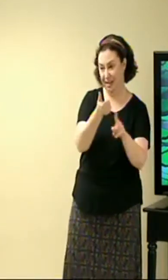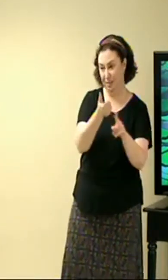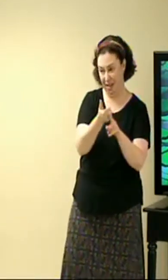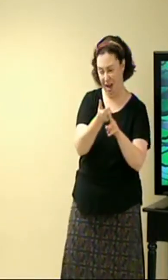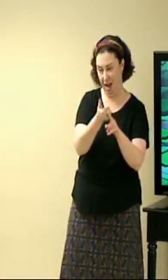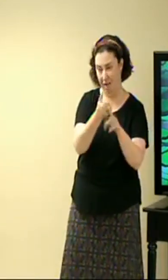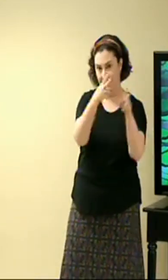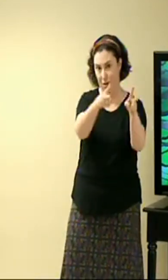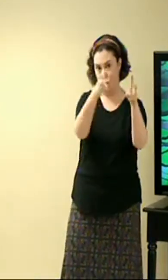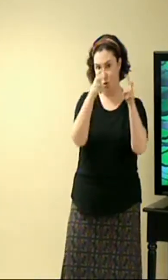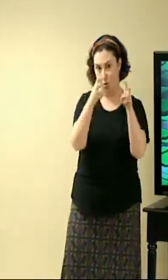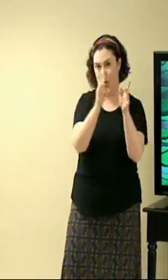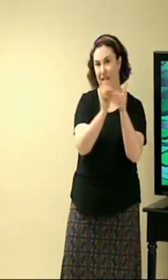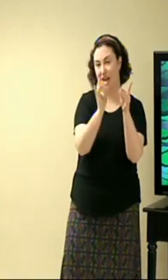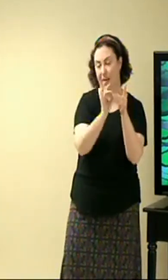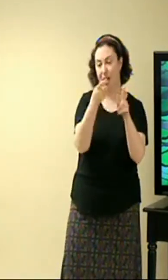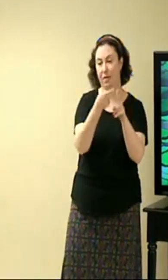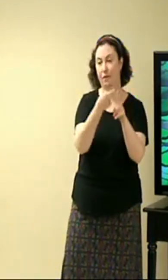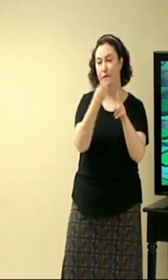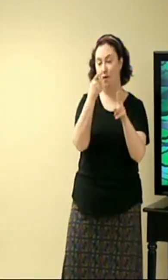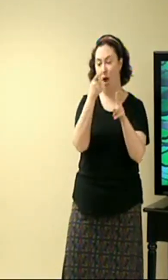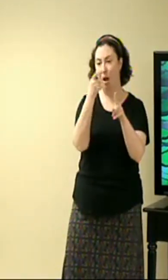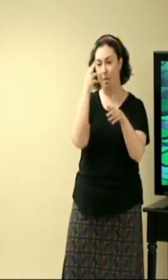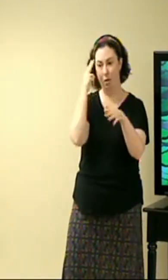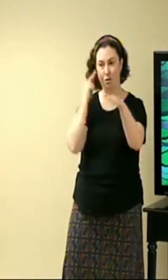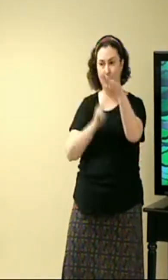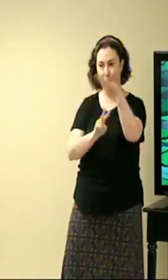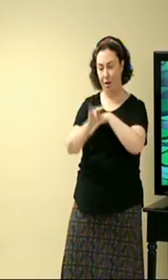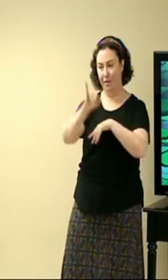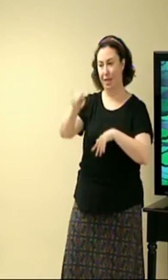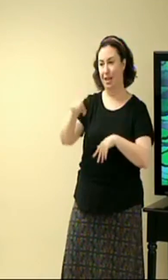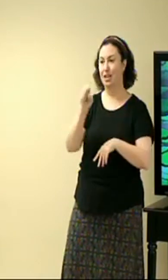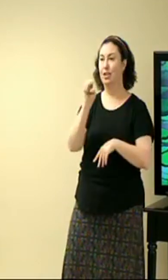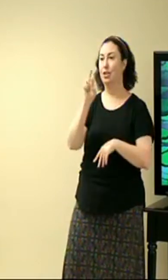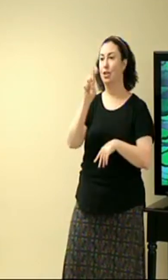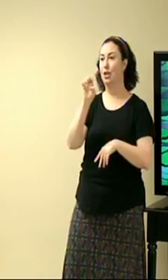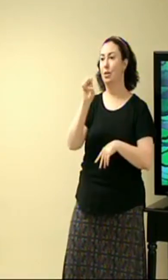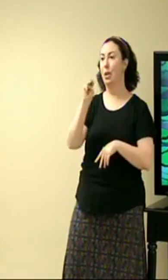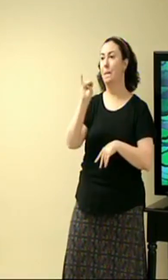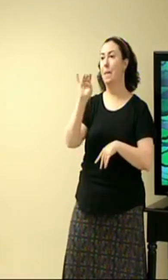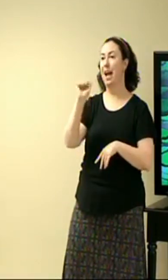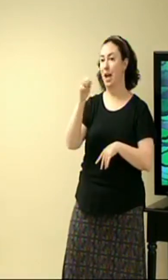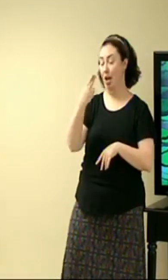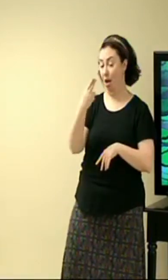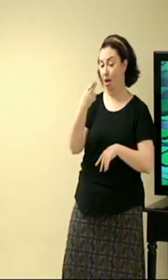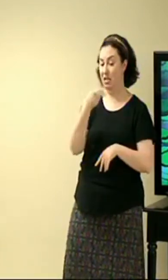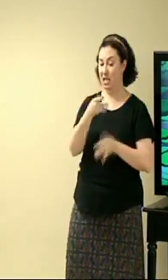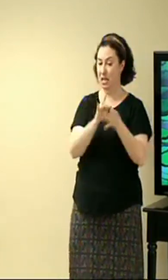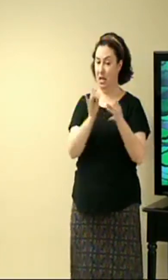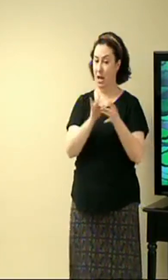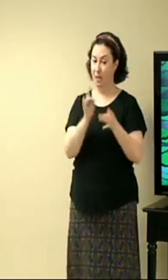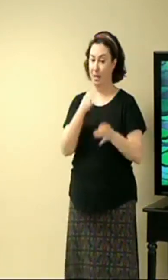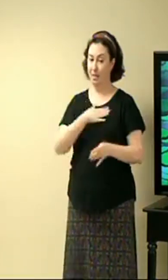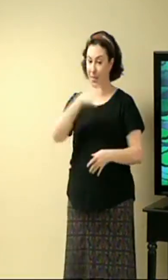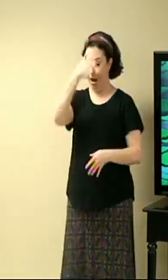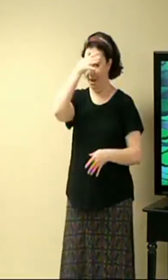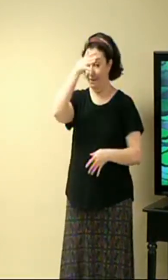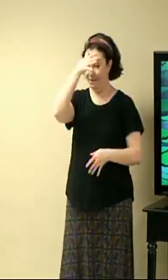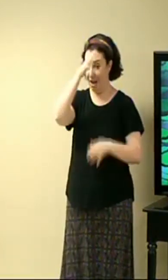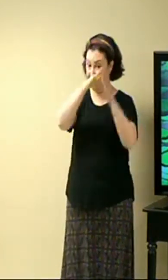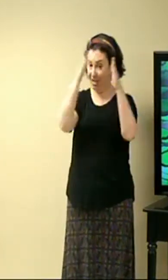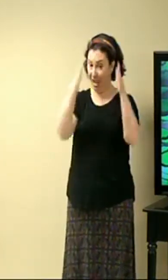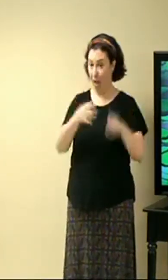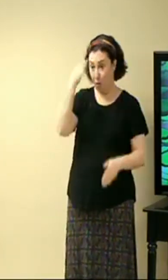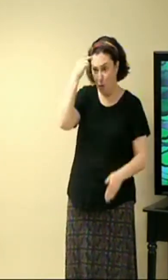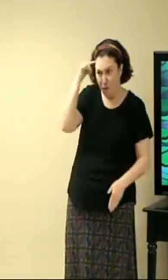but Jesus quotes it saying, "My Father's house is to be a house of prayer, but you have turned it into a den of